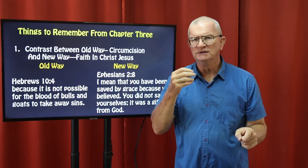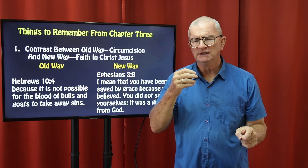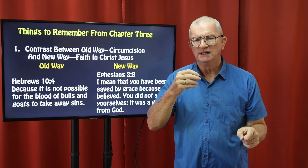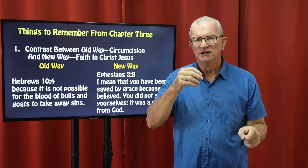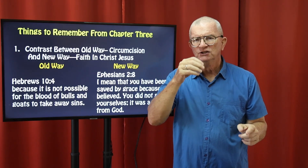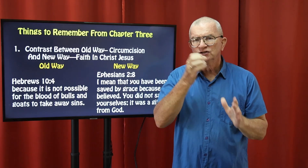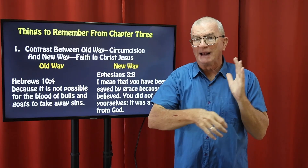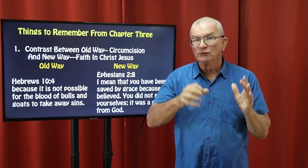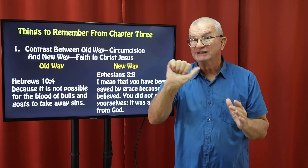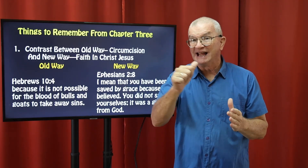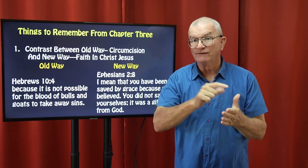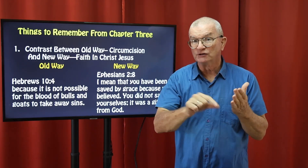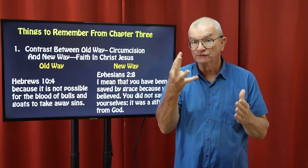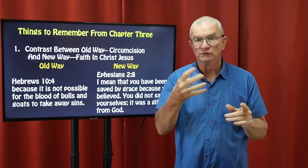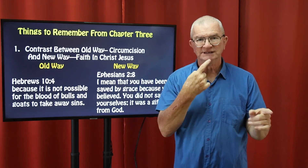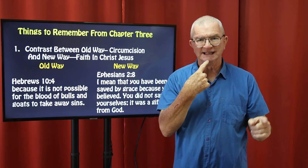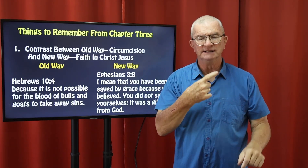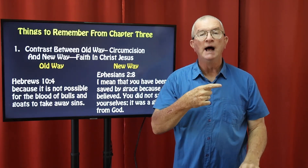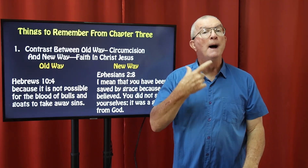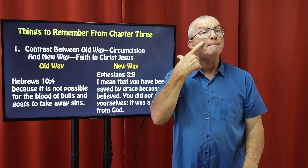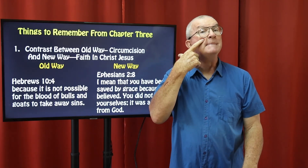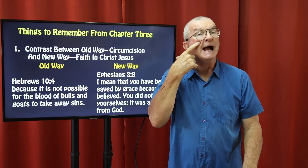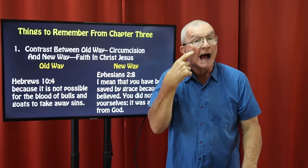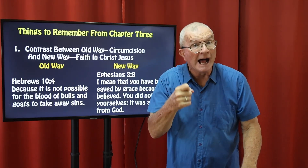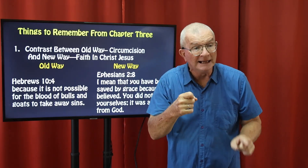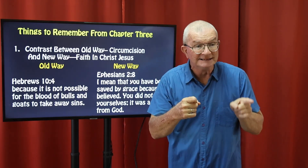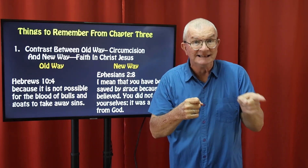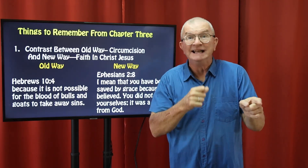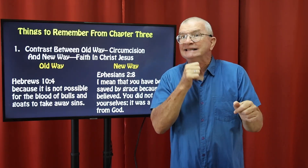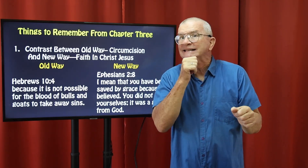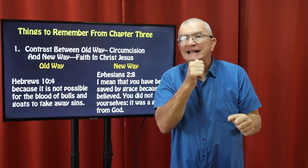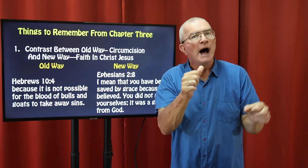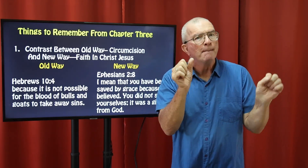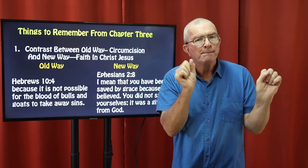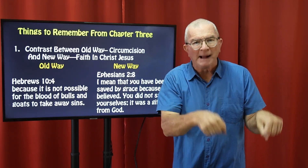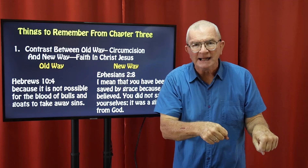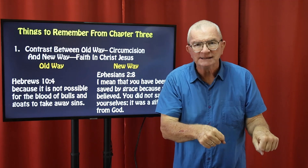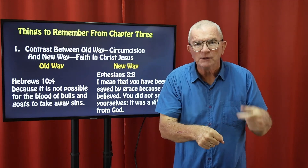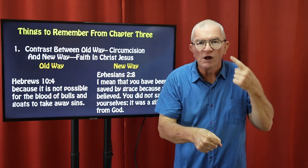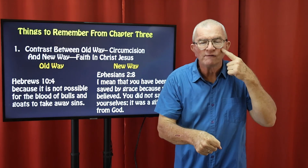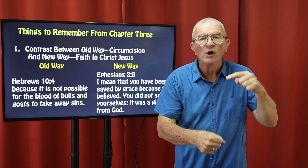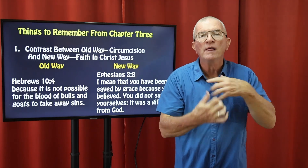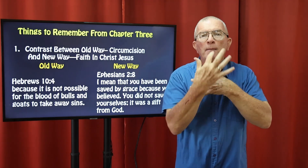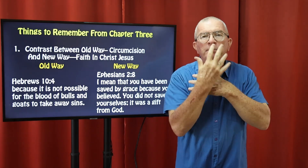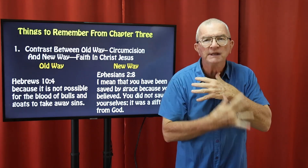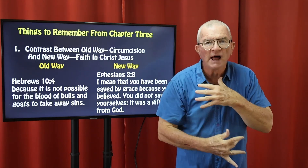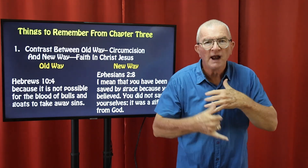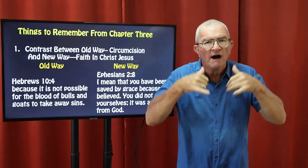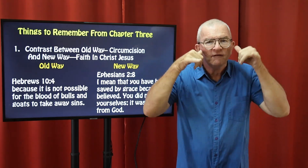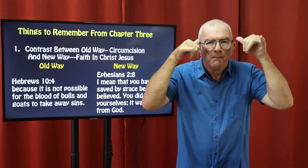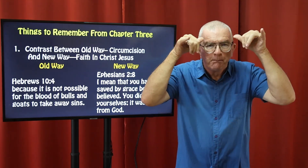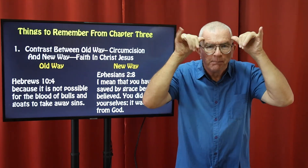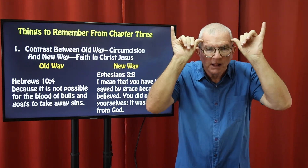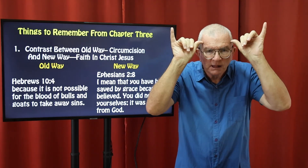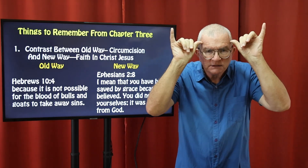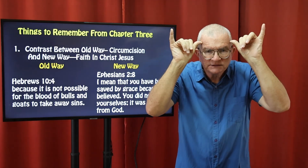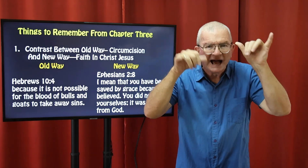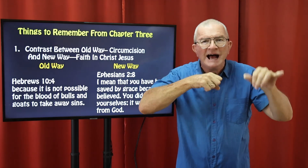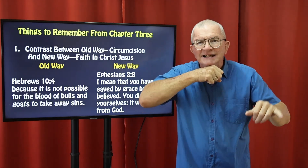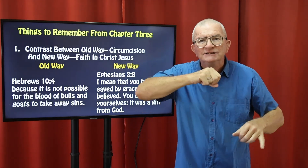In Hebrews chapter 10 and verse 4, it says, because it is not possible for the blood of bulls